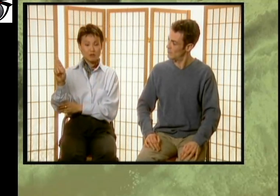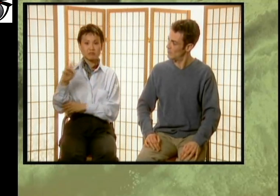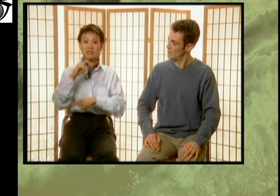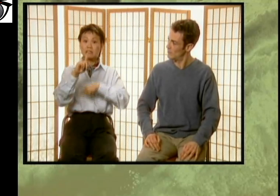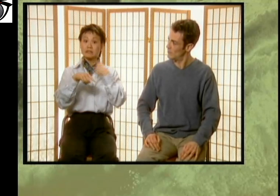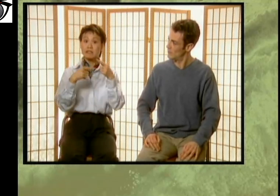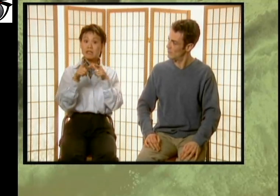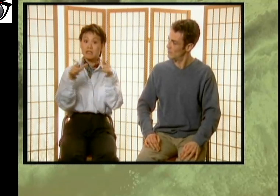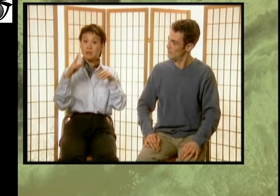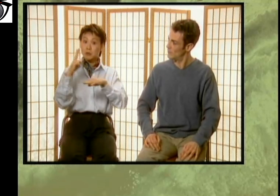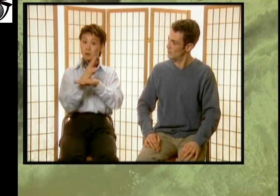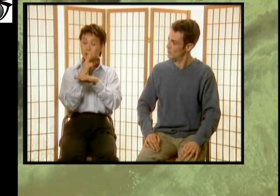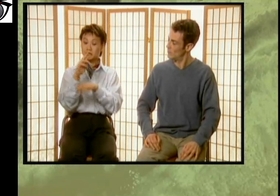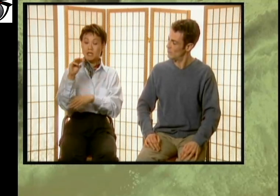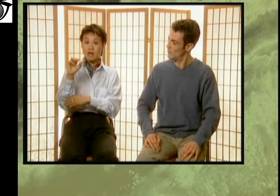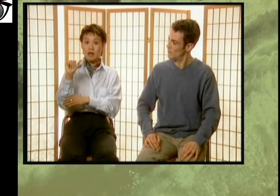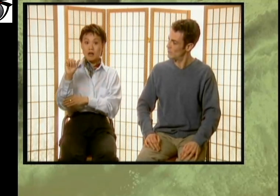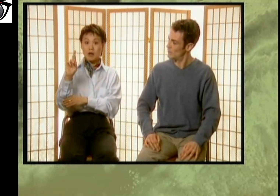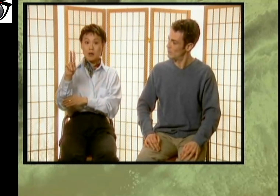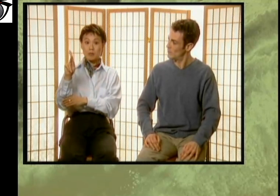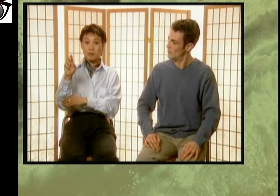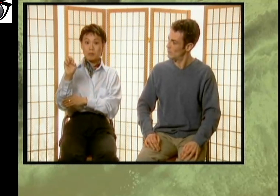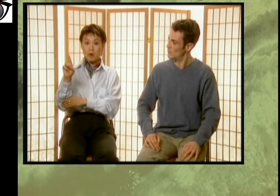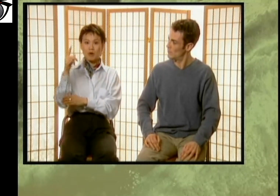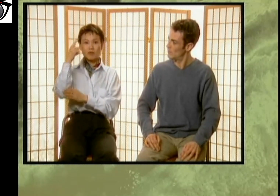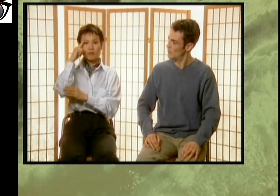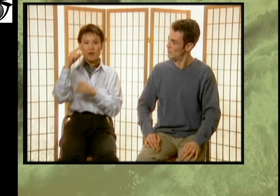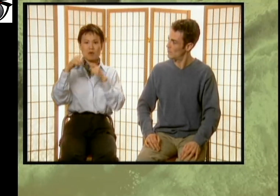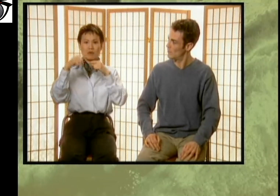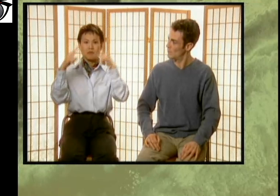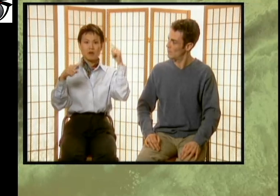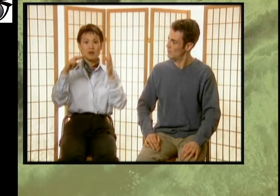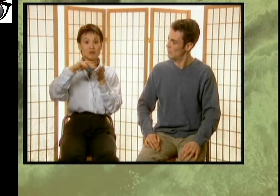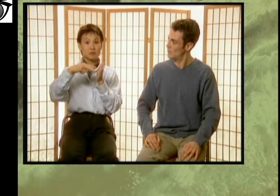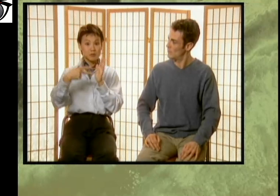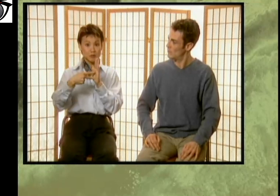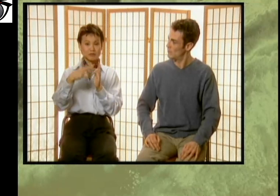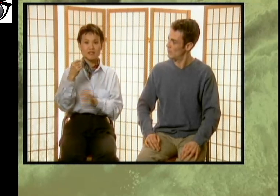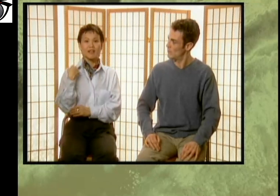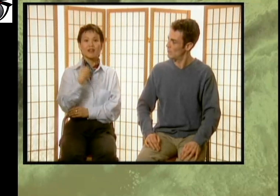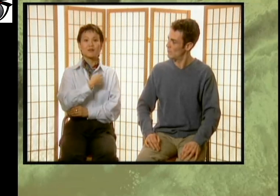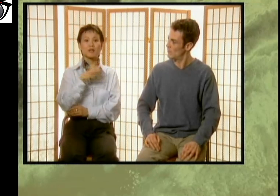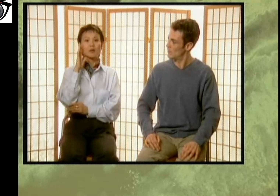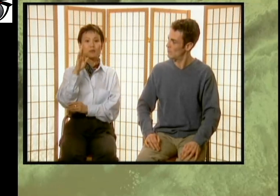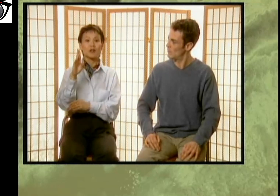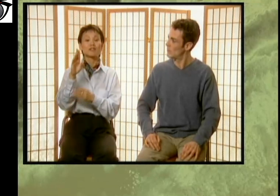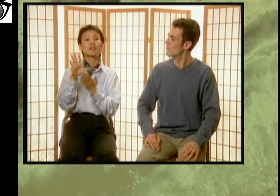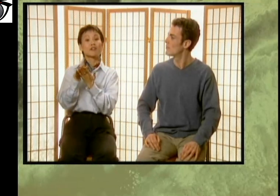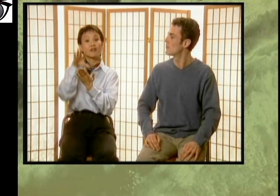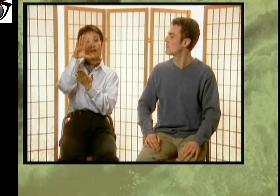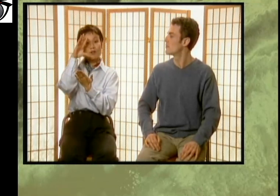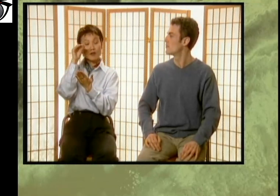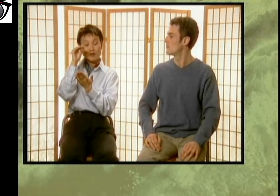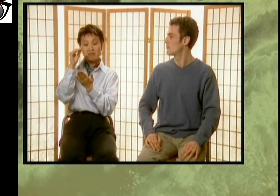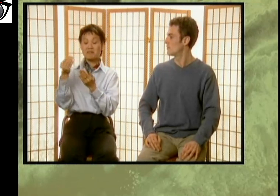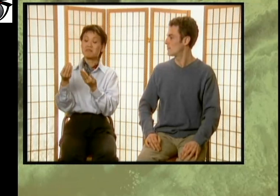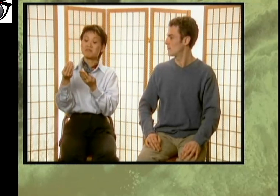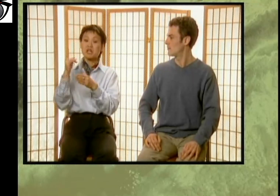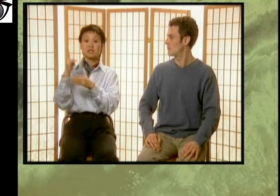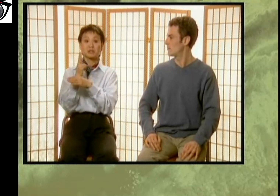marker. Sign language uses markers for a variety of purposes, and we'll learn a